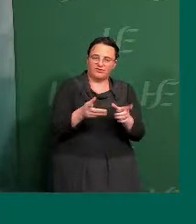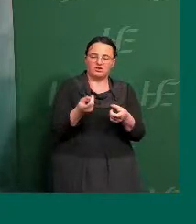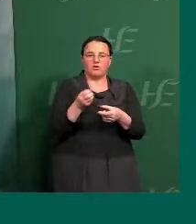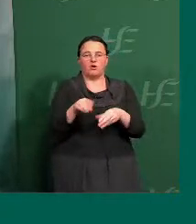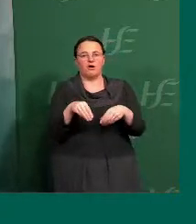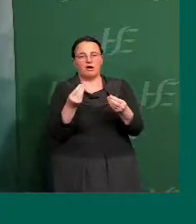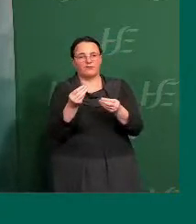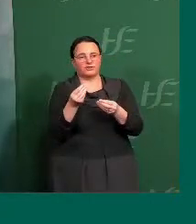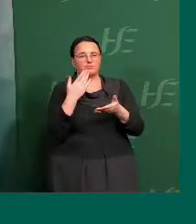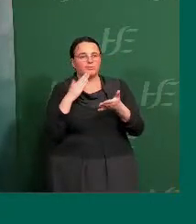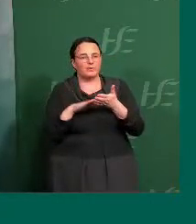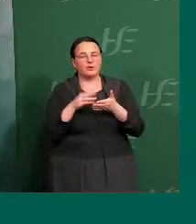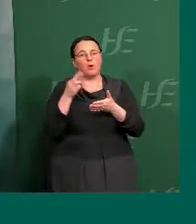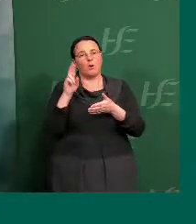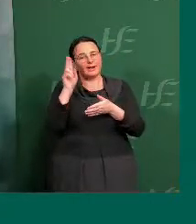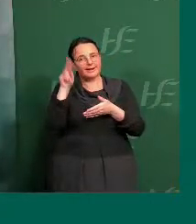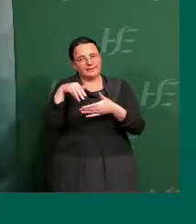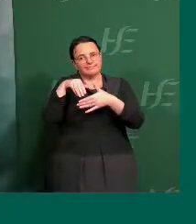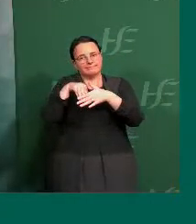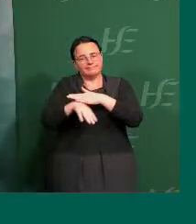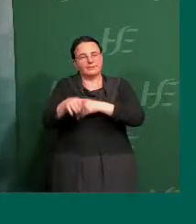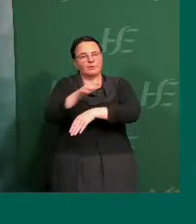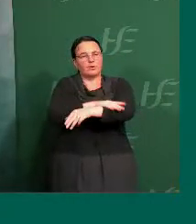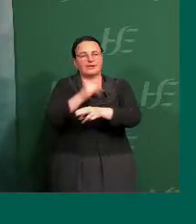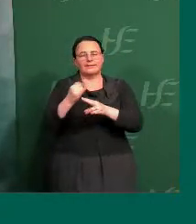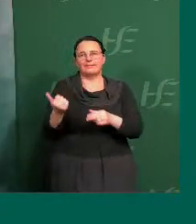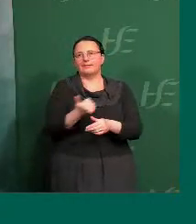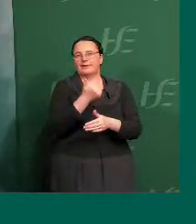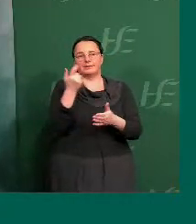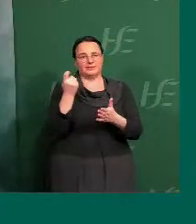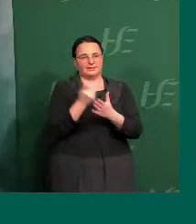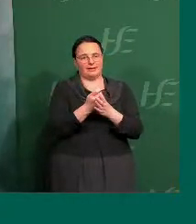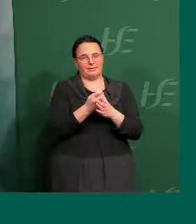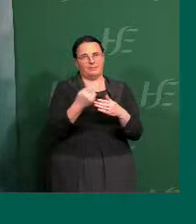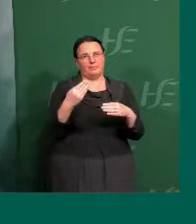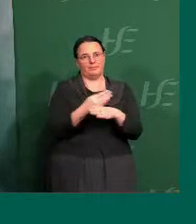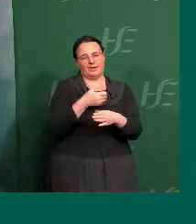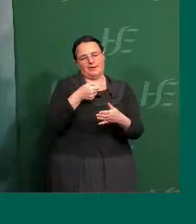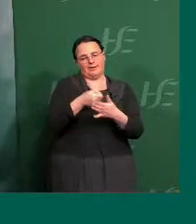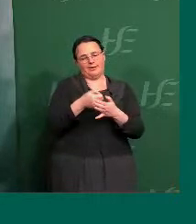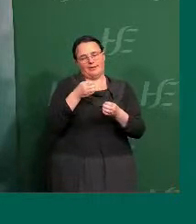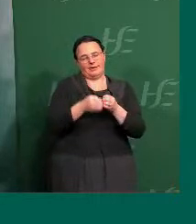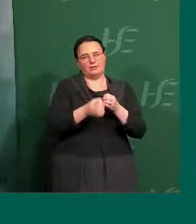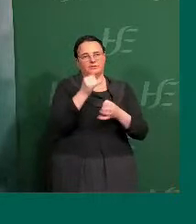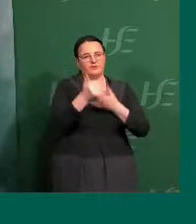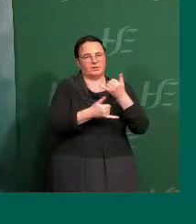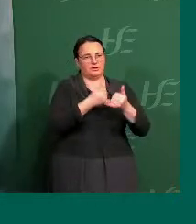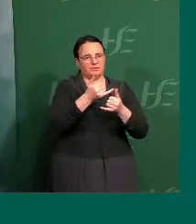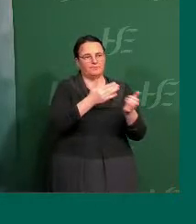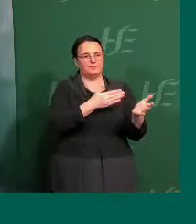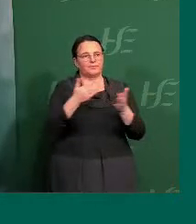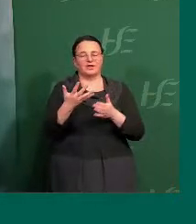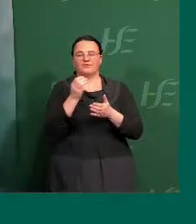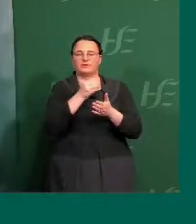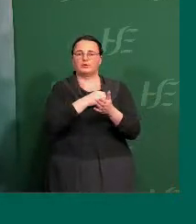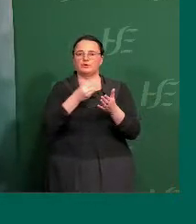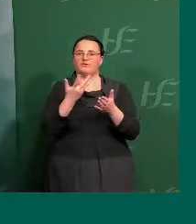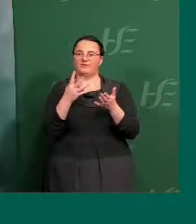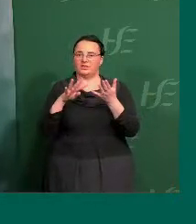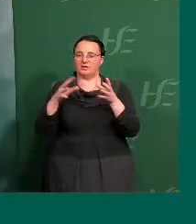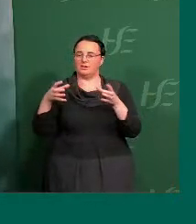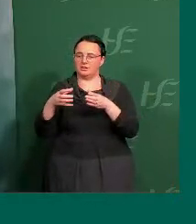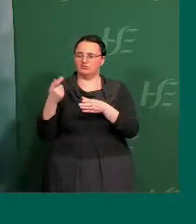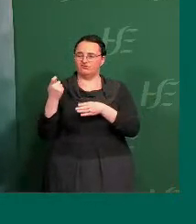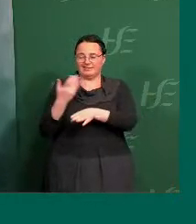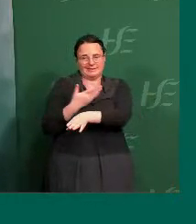appointment, or able to avail of a walk-in, which they can at any time by the end of the year. 50 to 59s, again, just recently commenced,